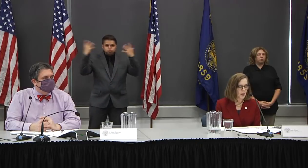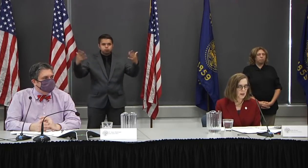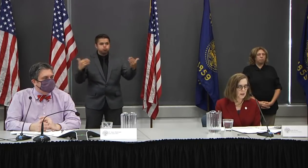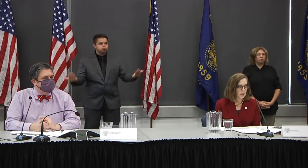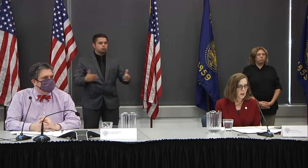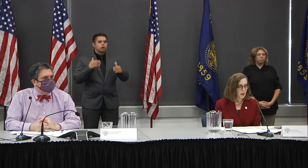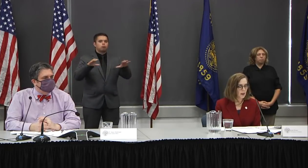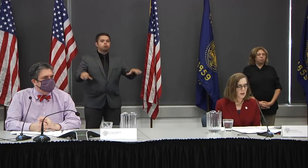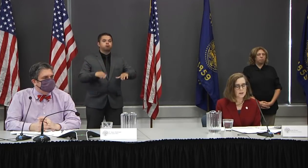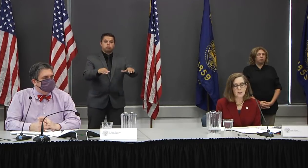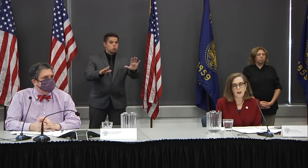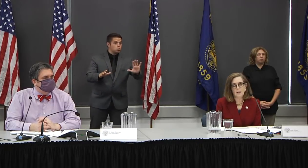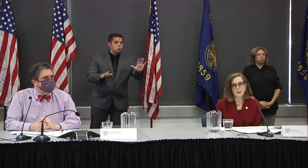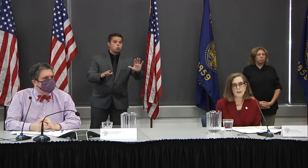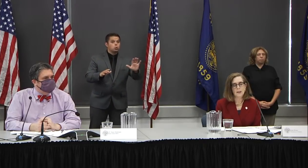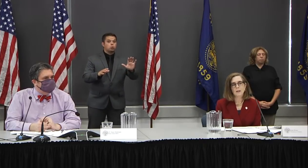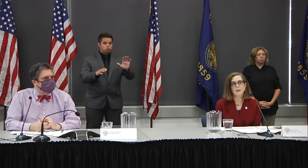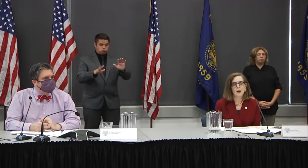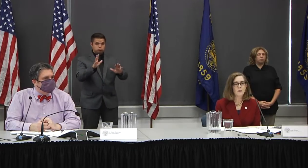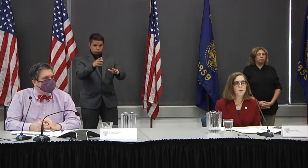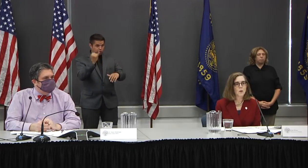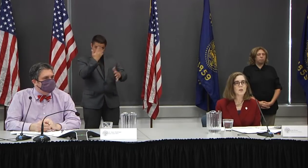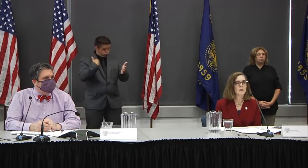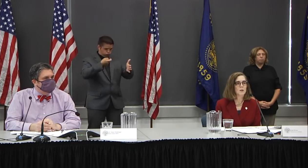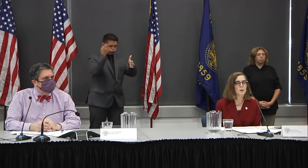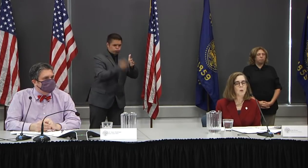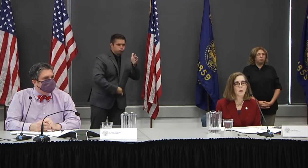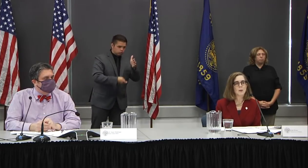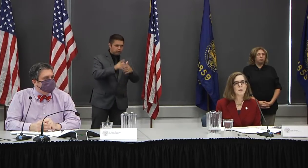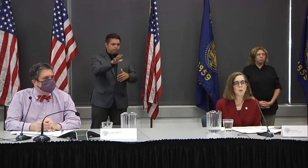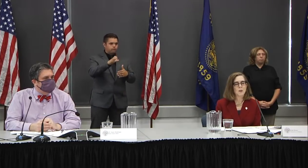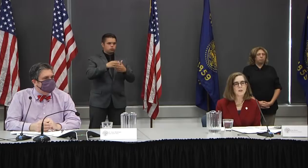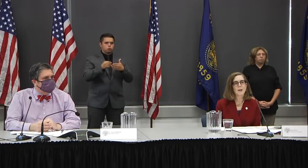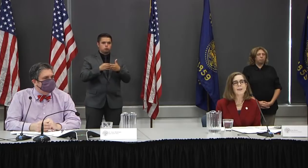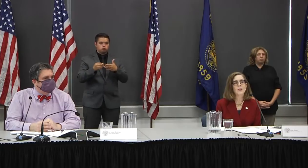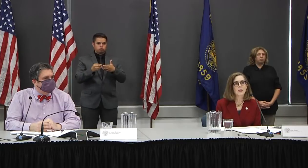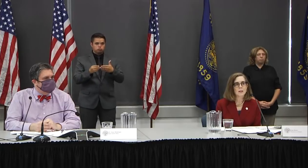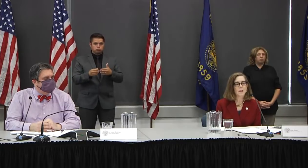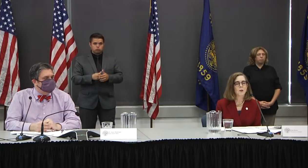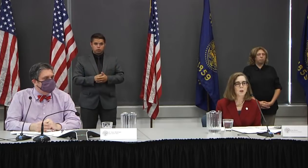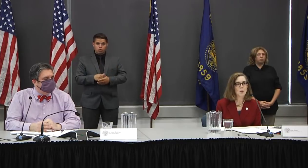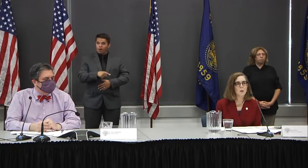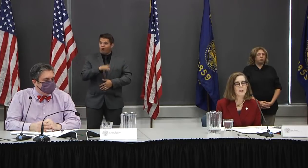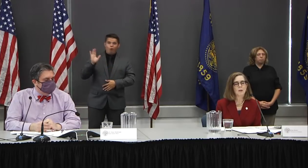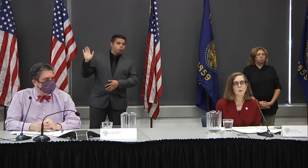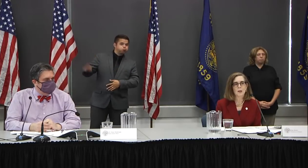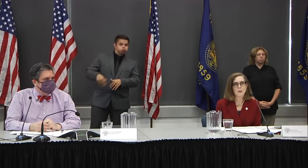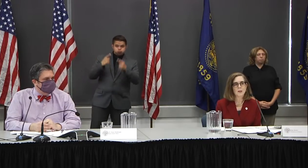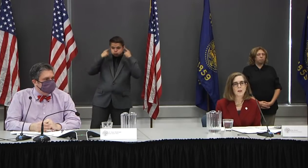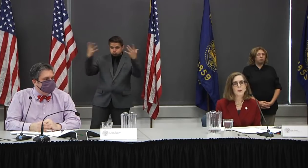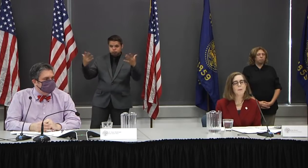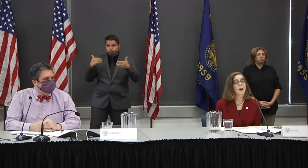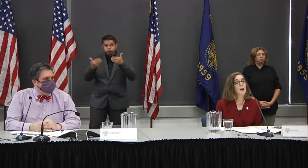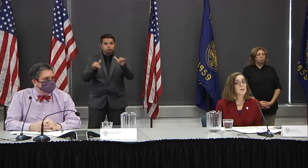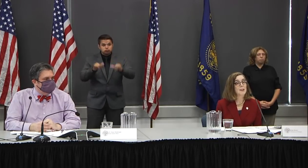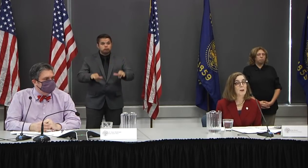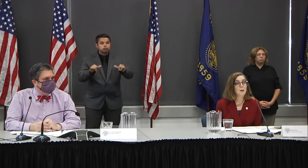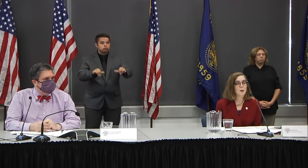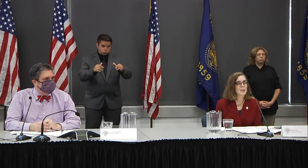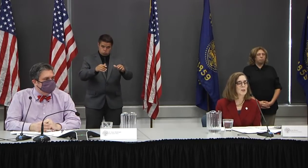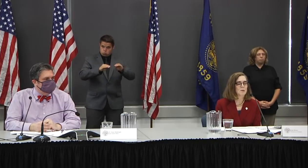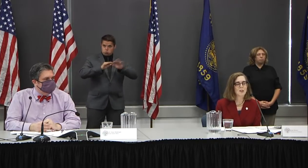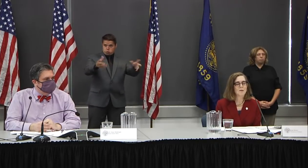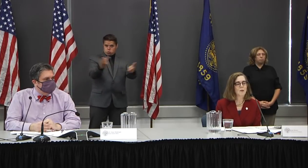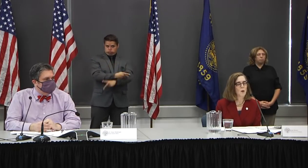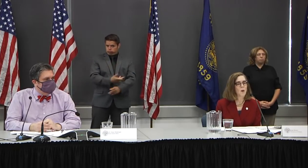$500 fine. And honestly, not enforcing these requirements puts the entire community at risk. I have to tell